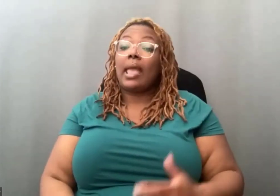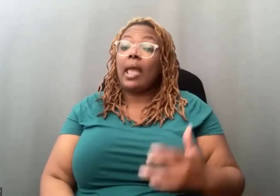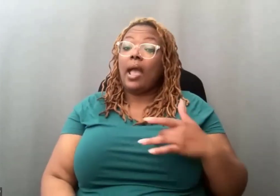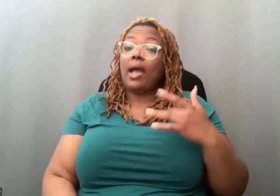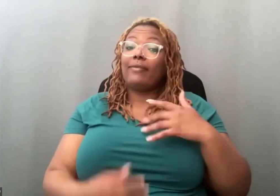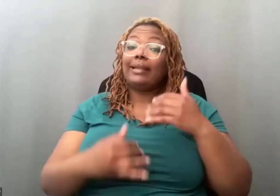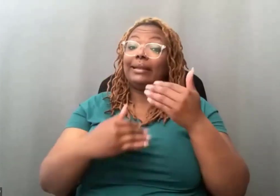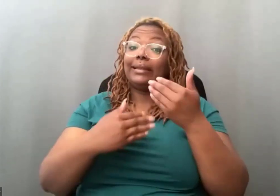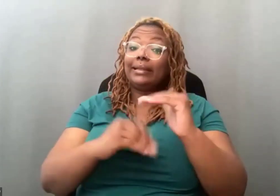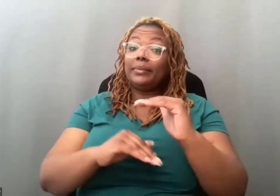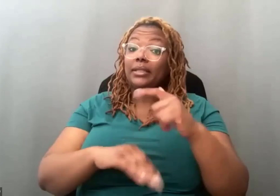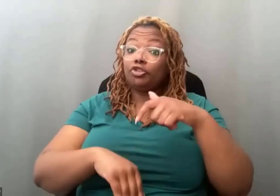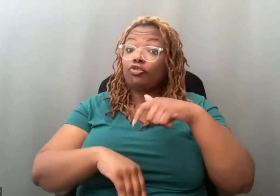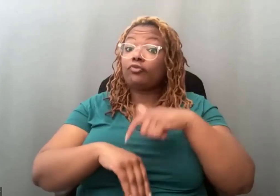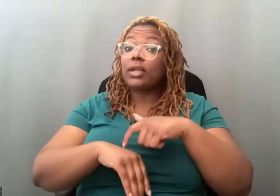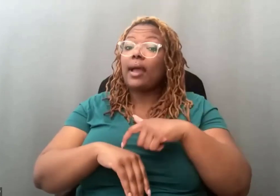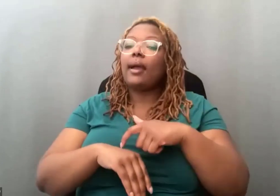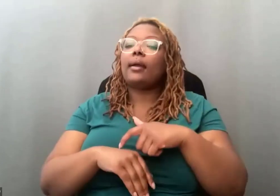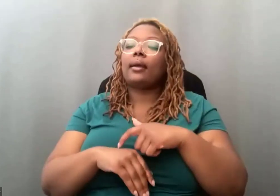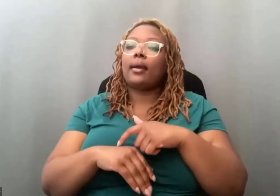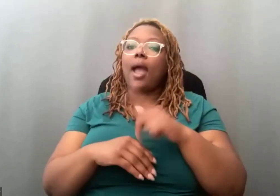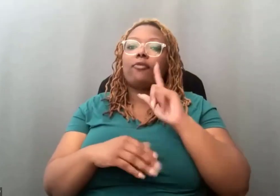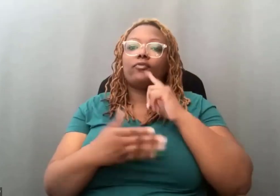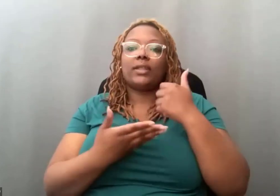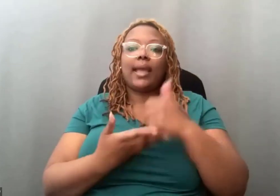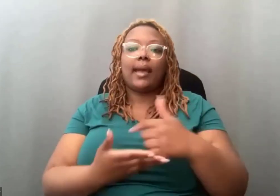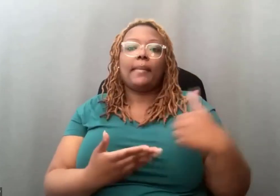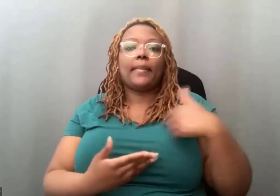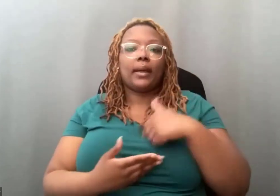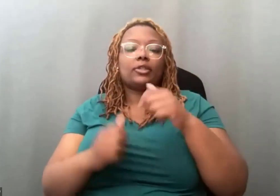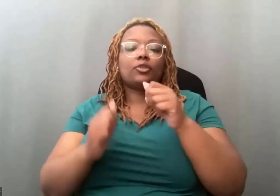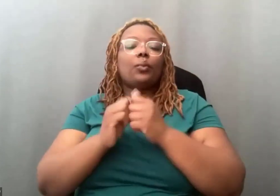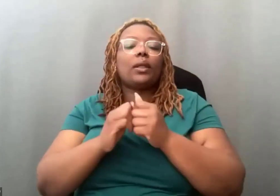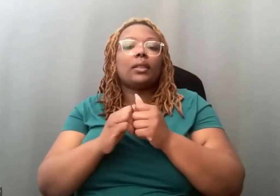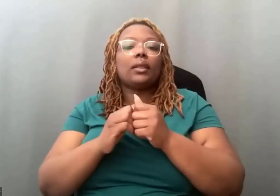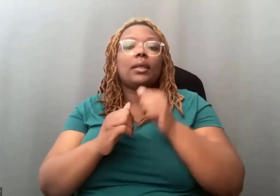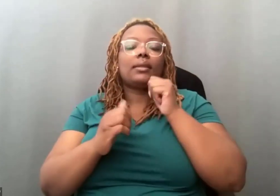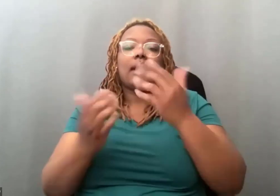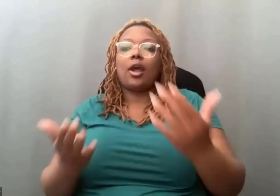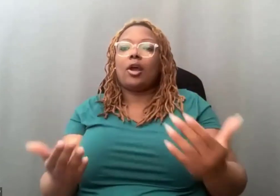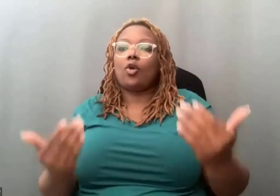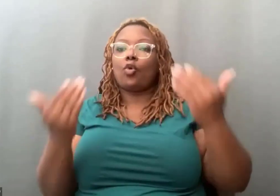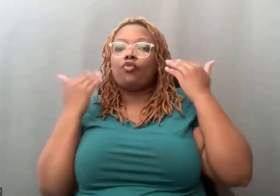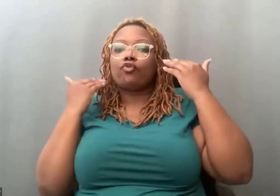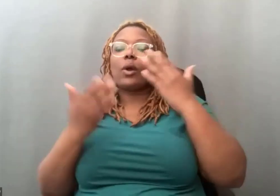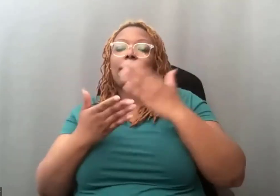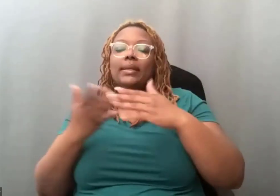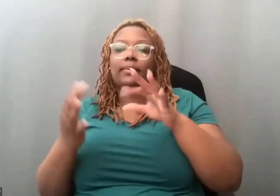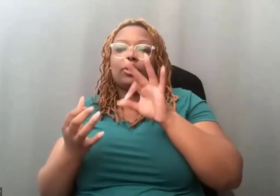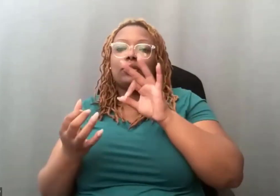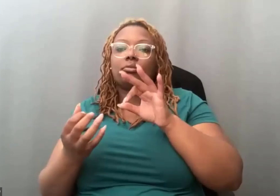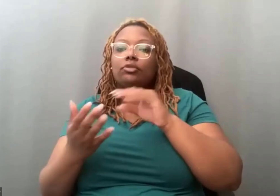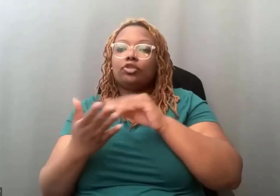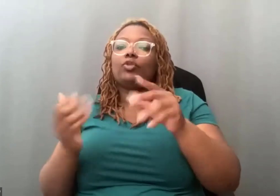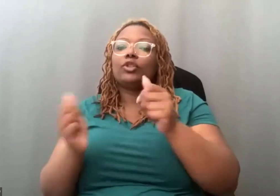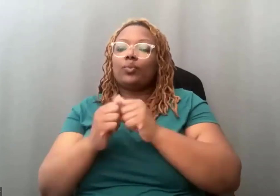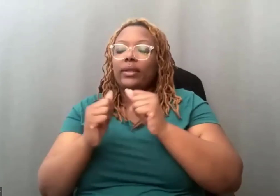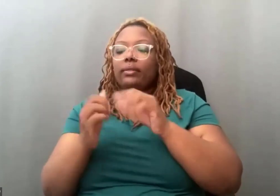limitations of time have really helped us with not overwhelming some of the students with the